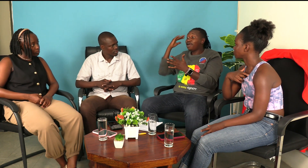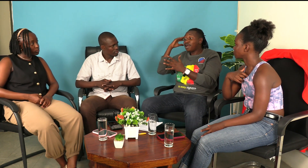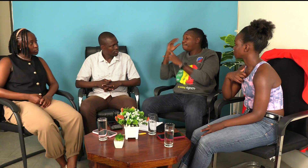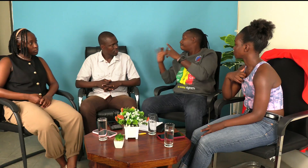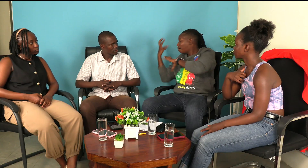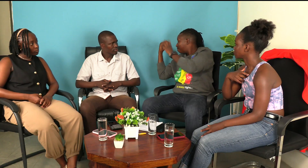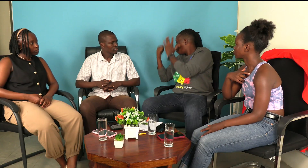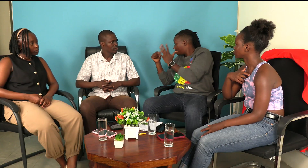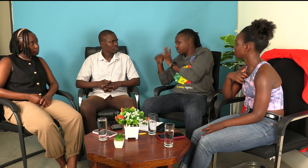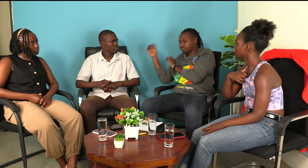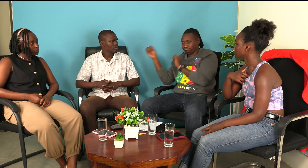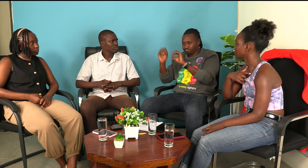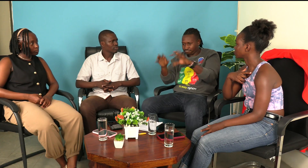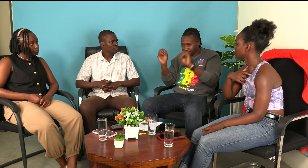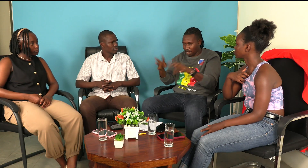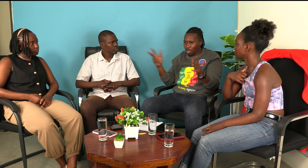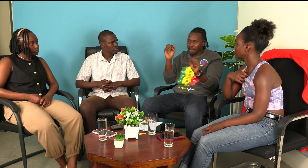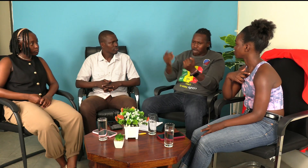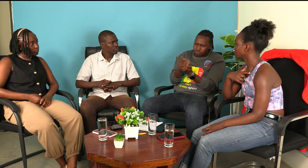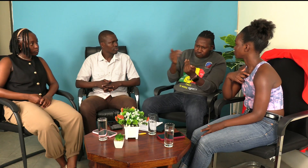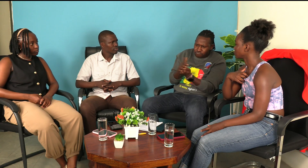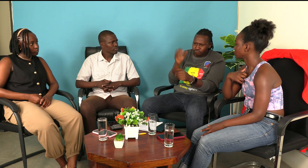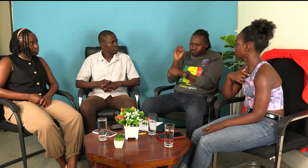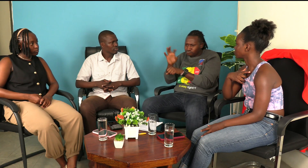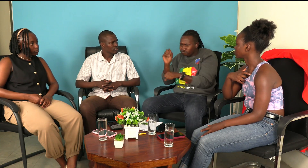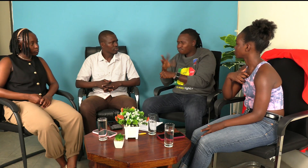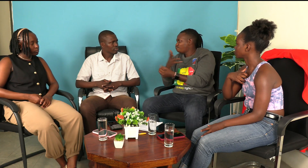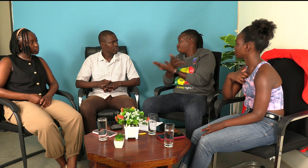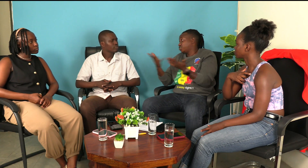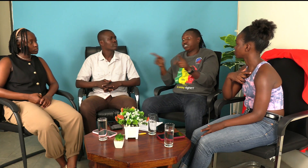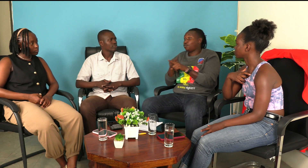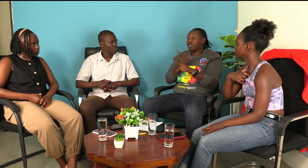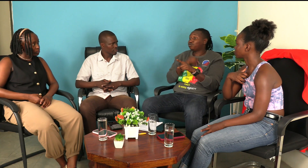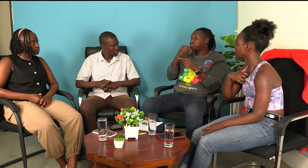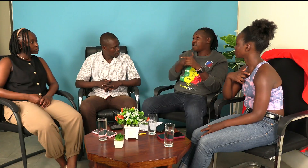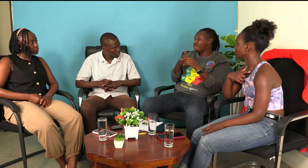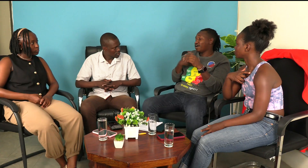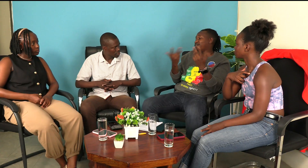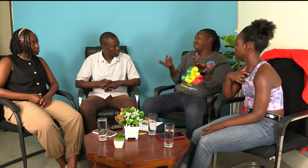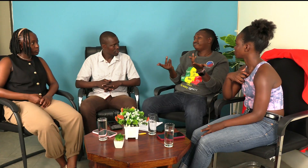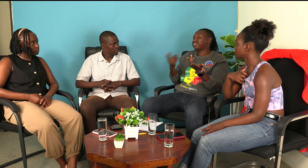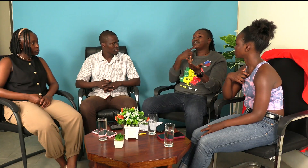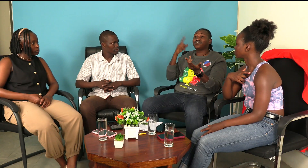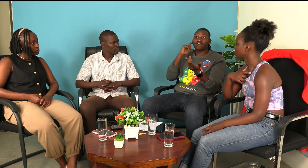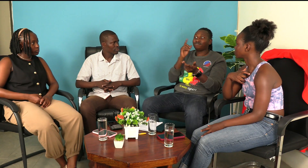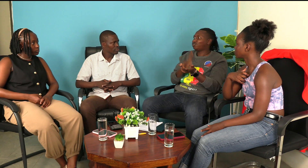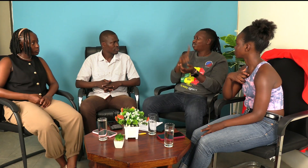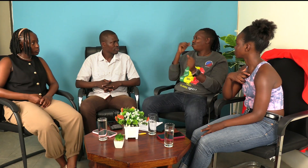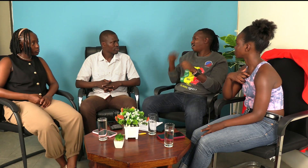come there and use Yeah. also. Because whenever even a deaf person has this issue, they can be taken there and get counseling. But we don't